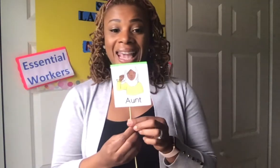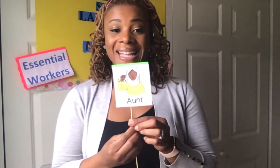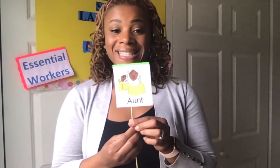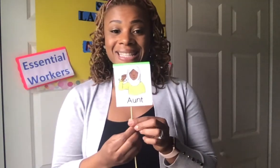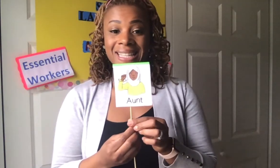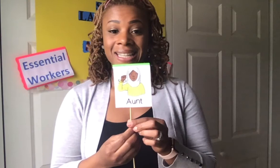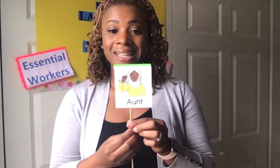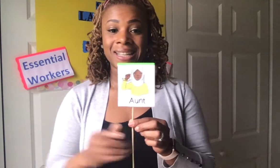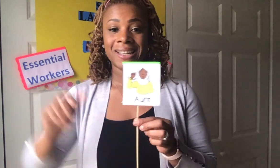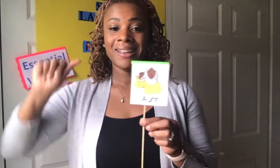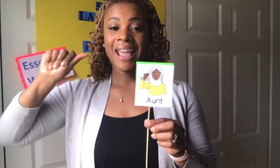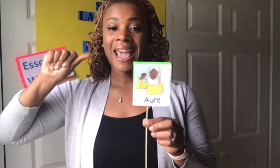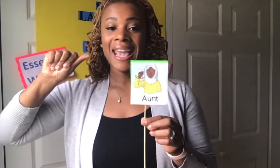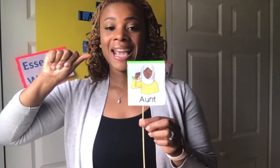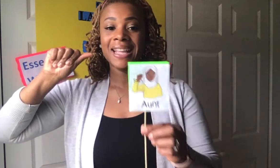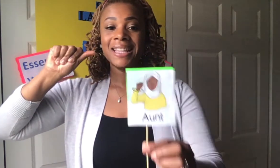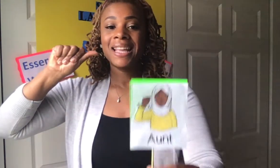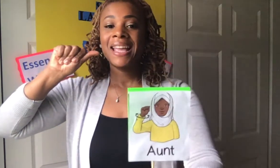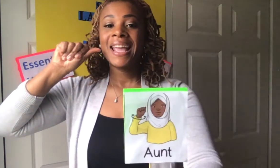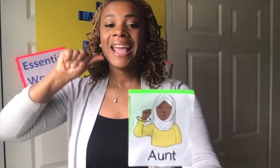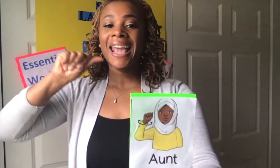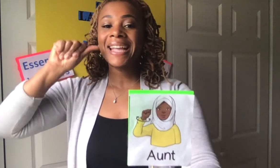Aunt, A hand, aunt.